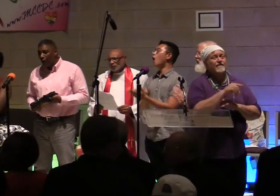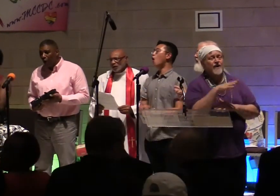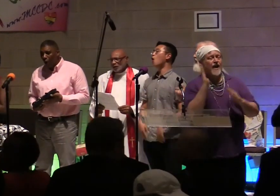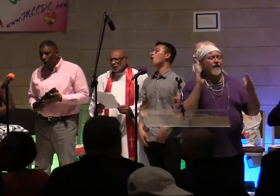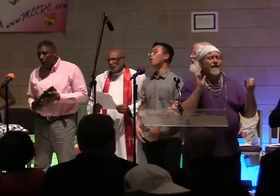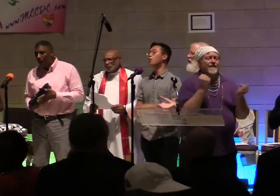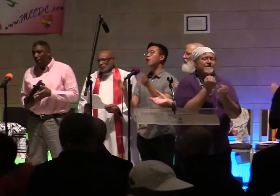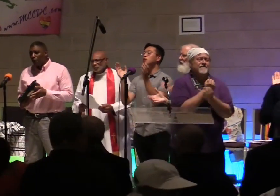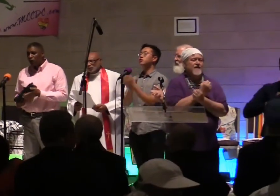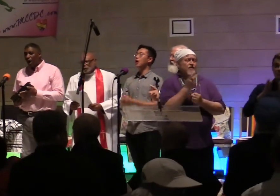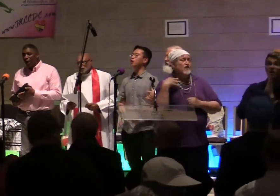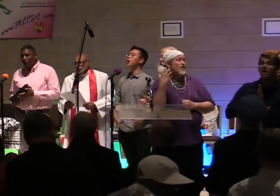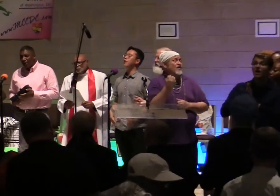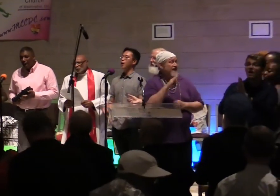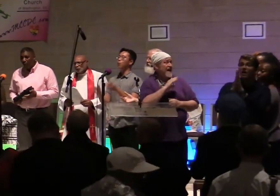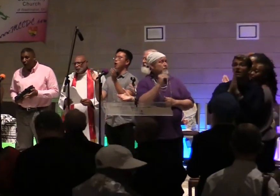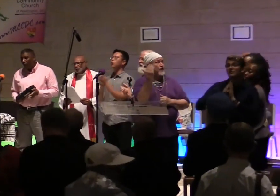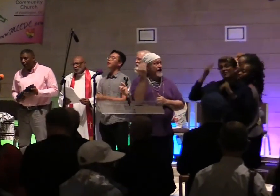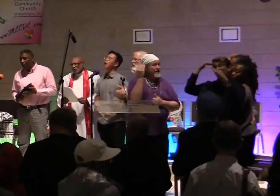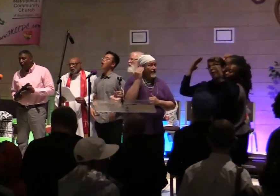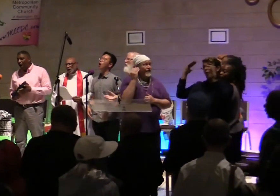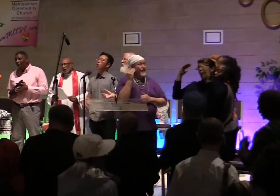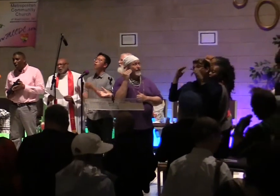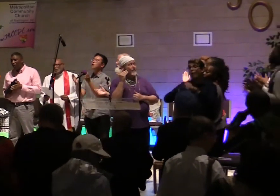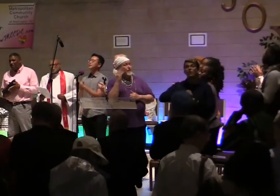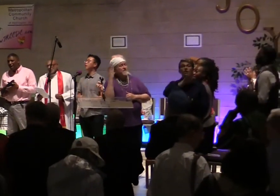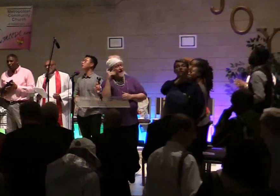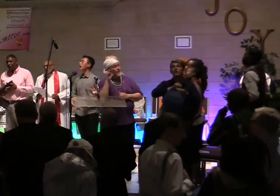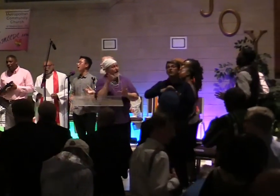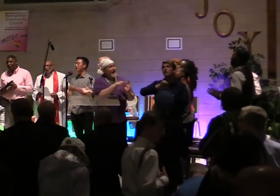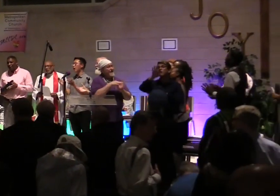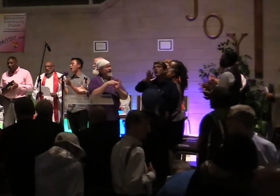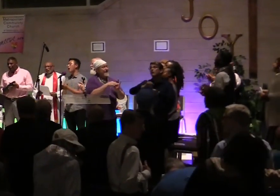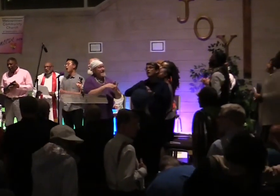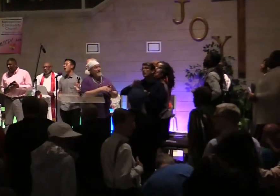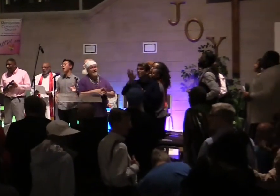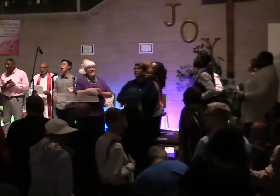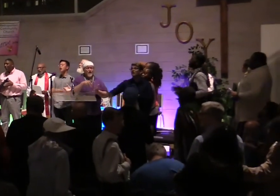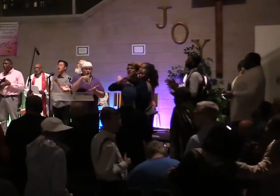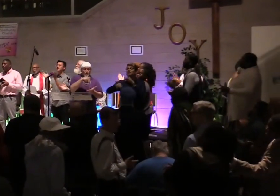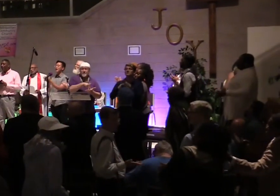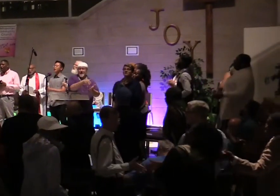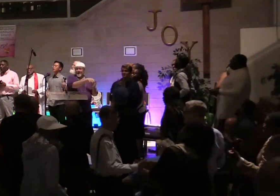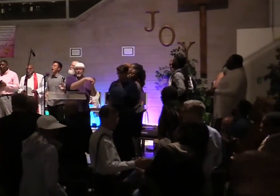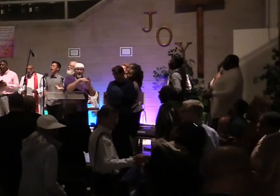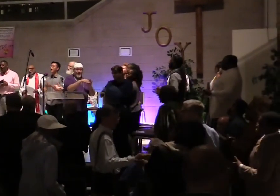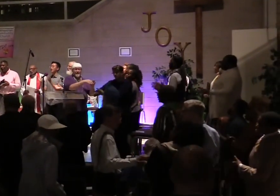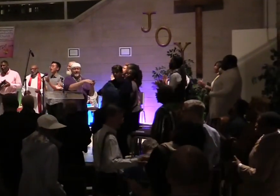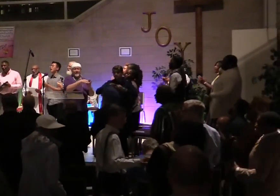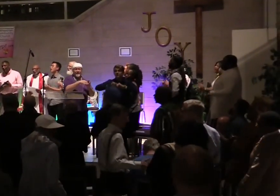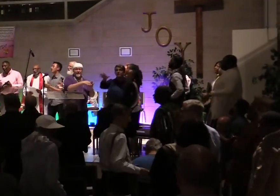of love. Stronger than what we are. Stand united. We stand united. Stand